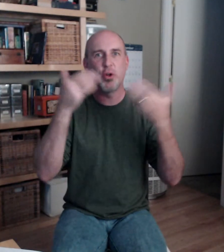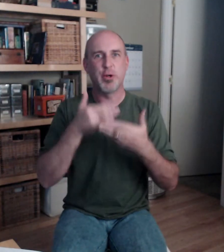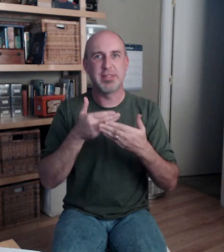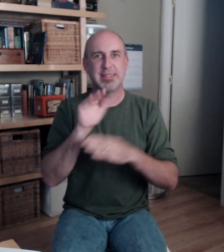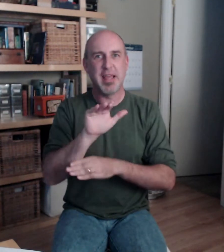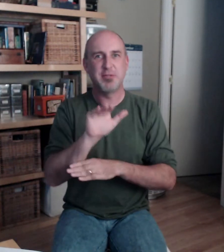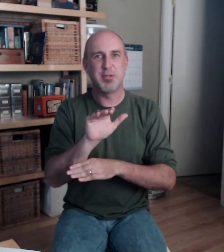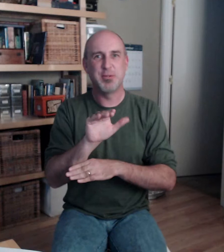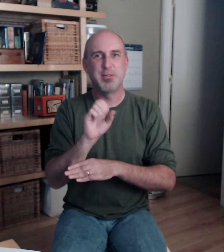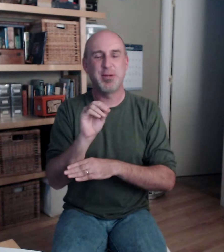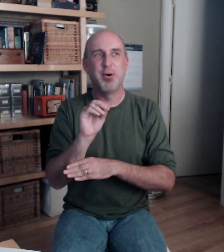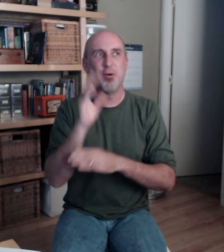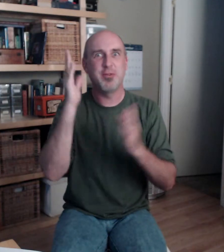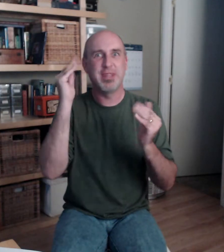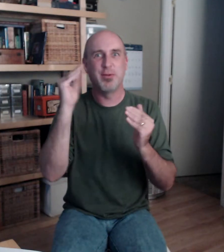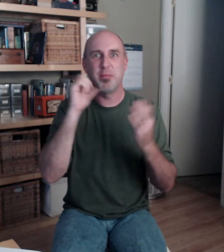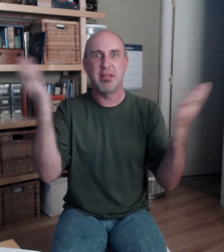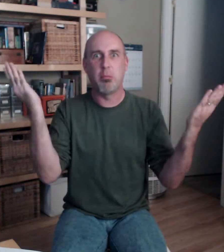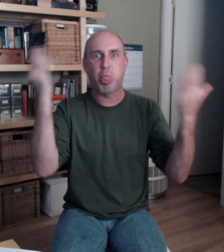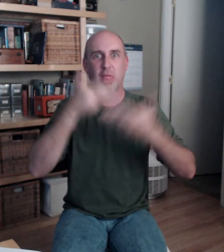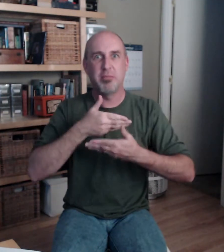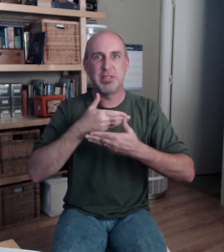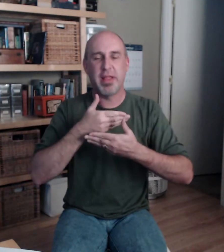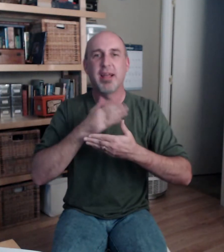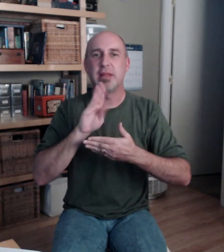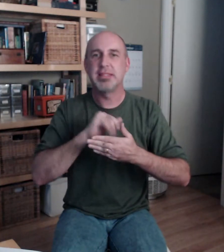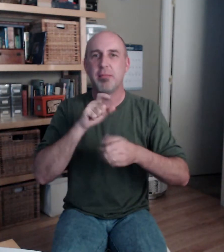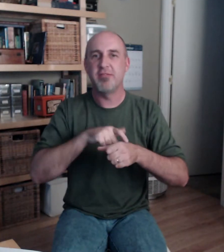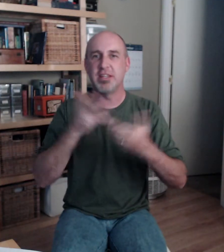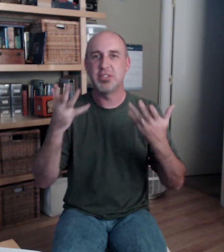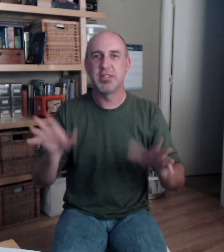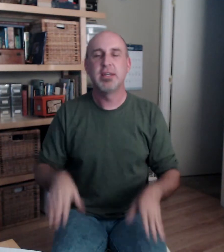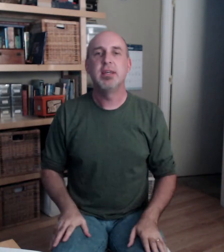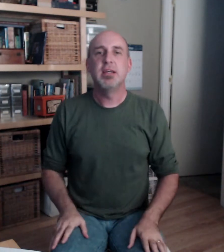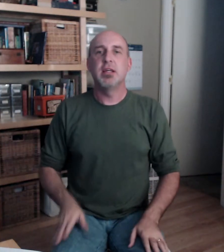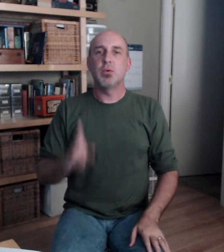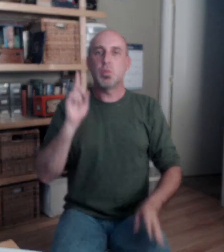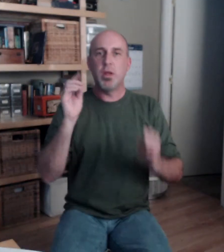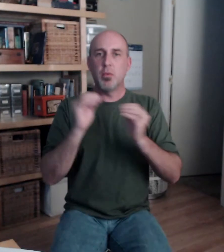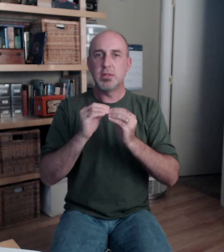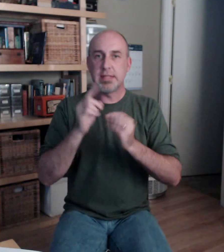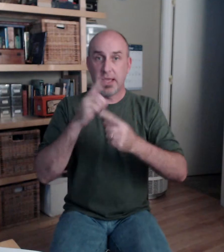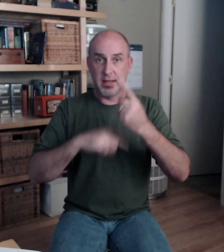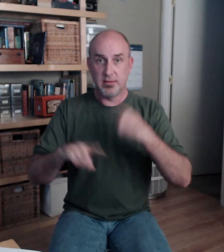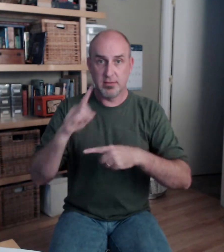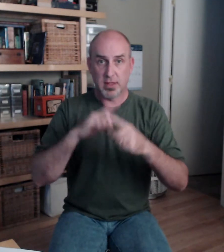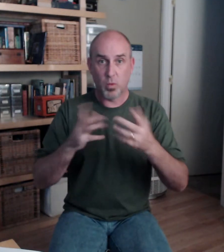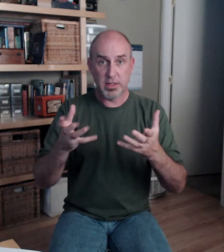darker. This is the afternoon, so hopefully it will not be pitch black by the time I finish. There was one more sign I wanted